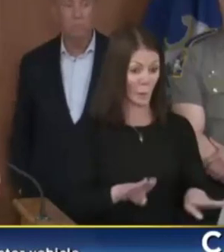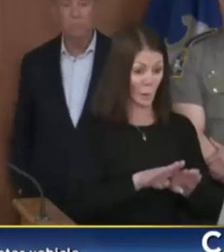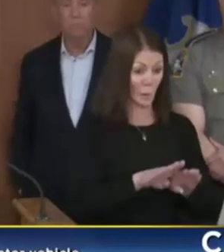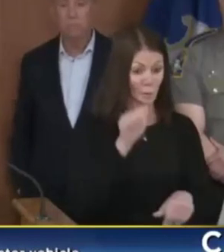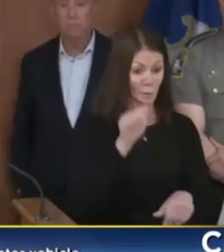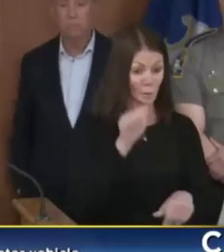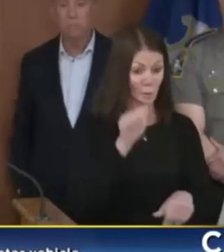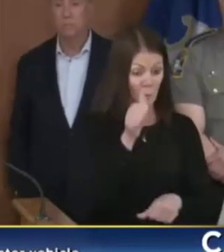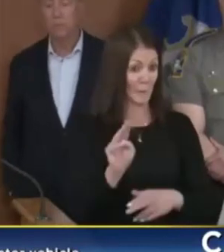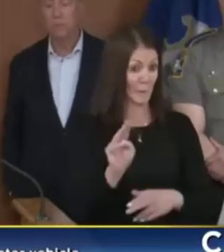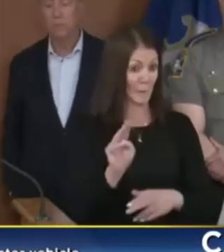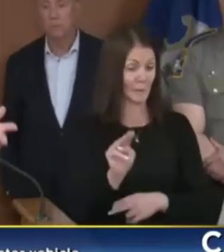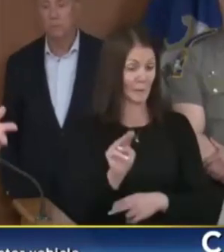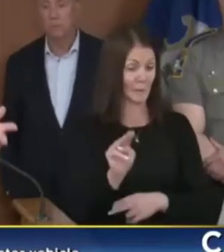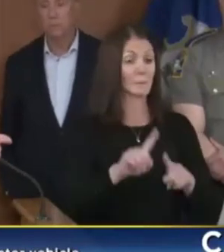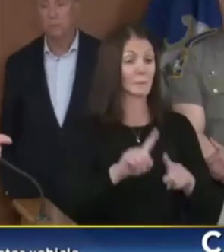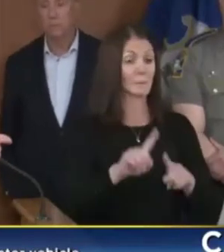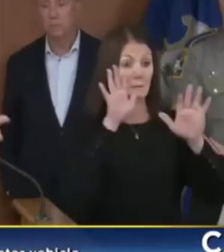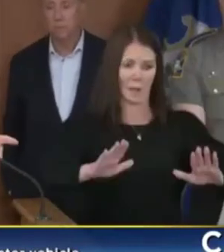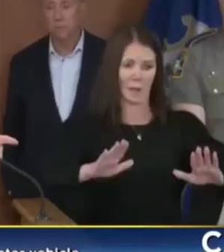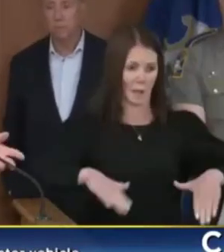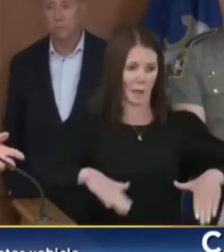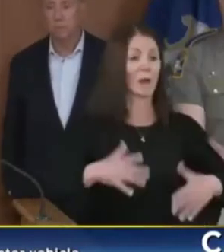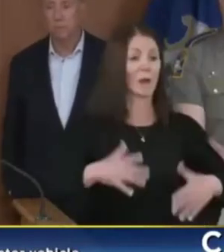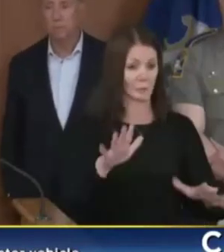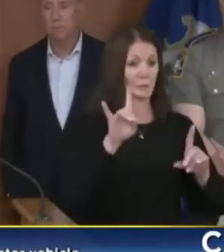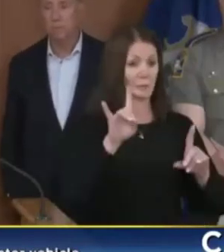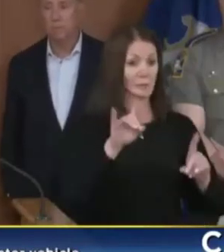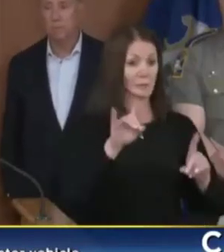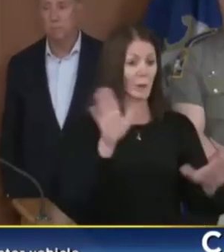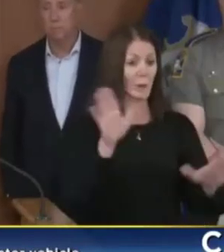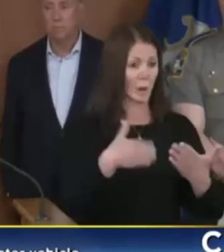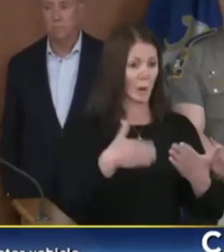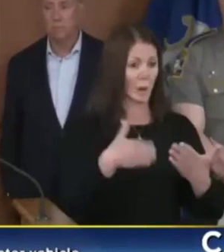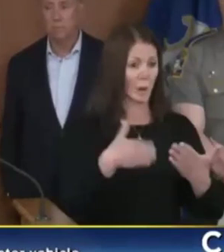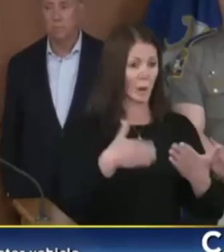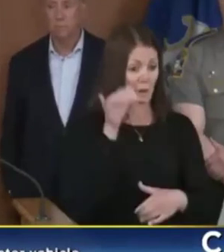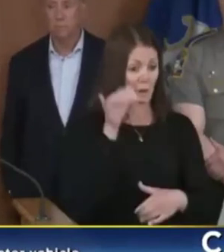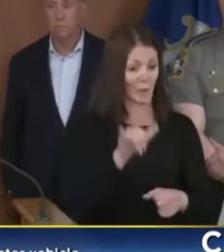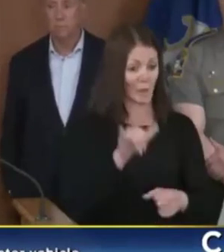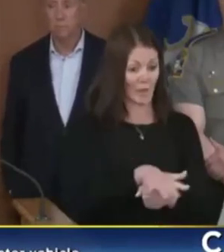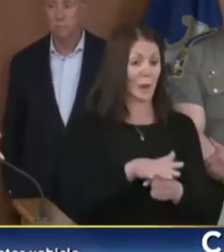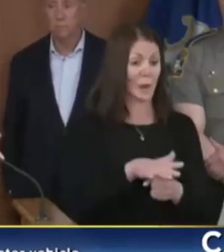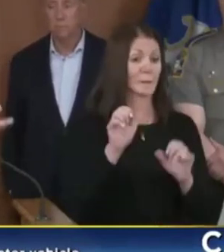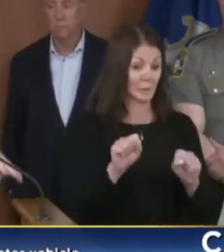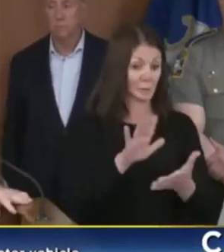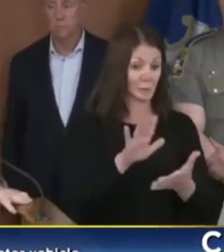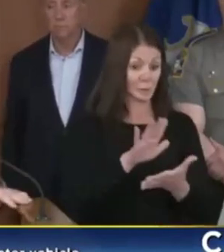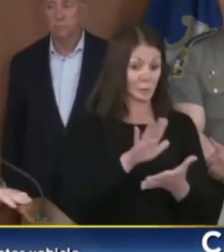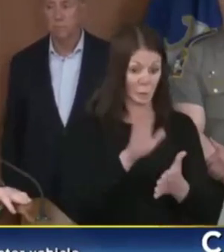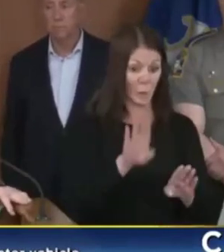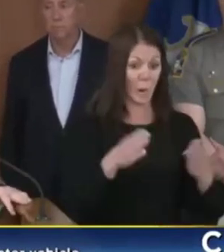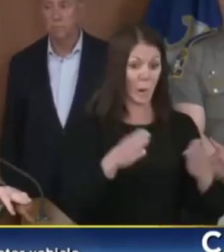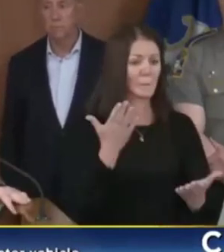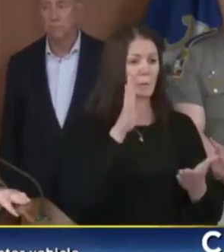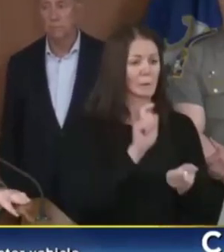They've sent out a voice message to all the parents and looking at perhaps staggering openings if they are going to be open, but